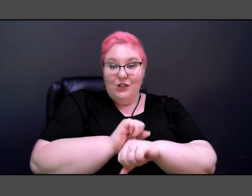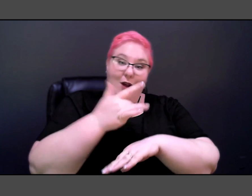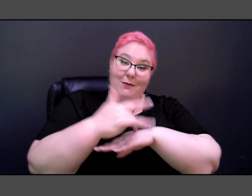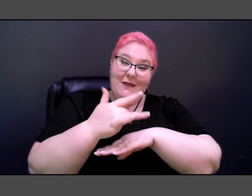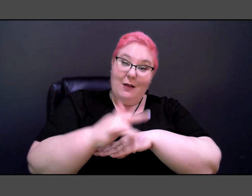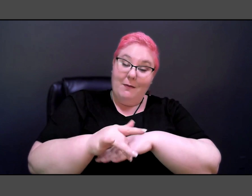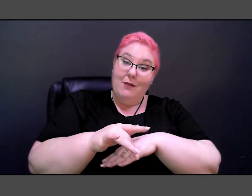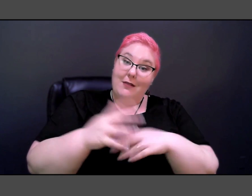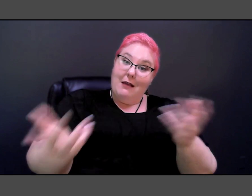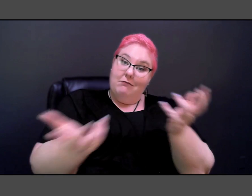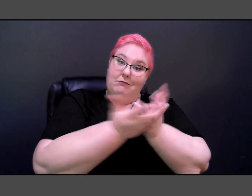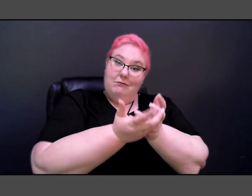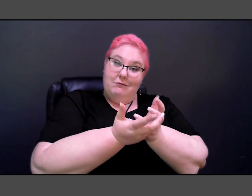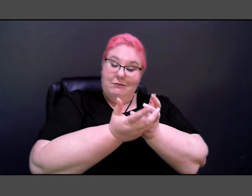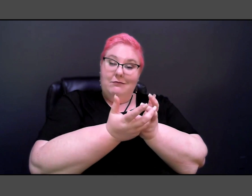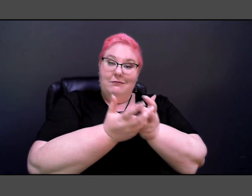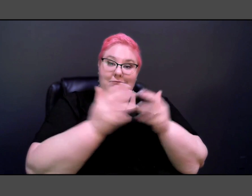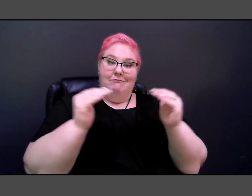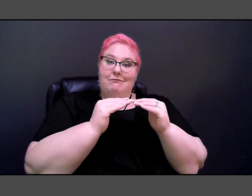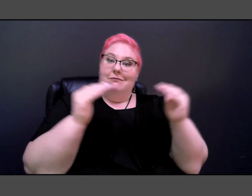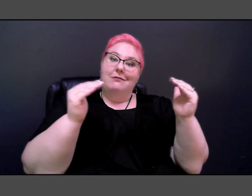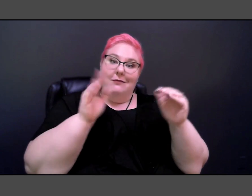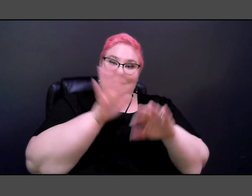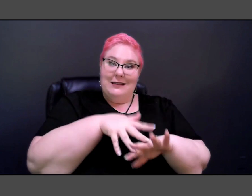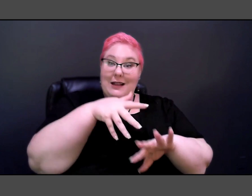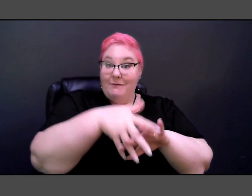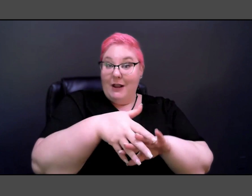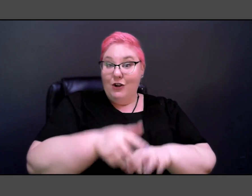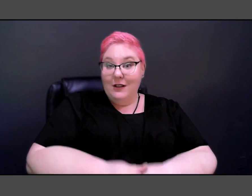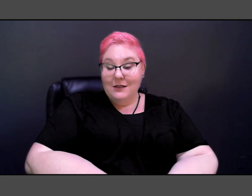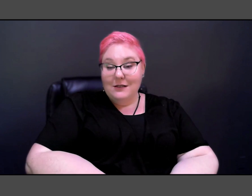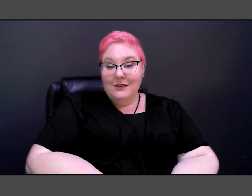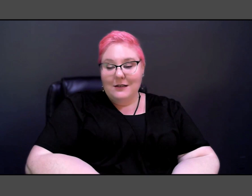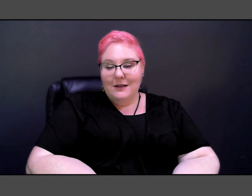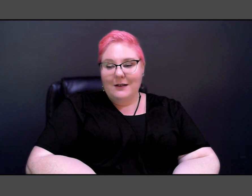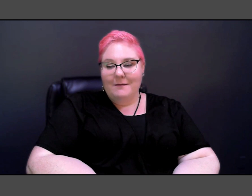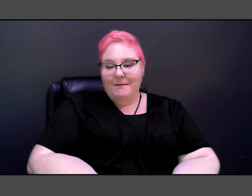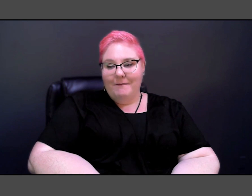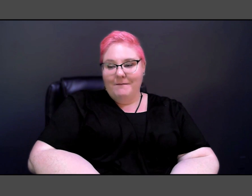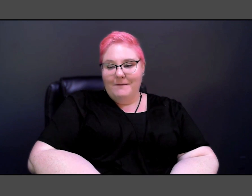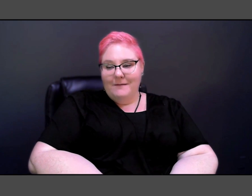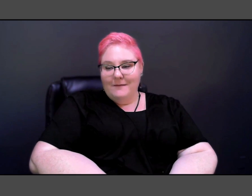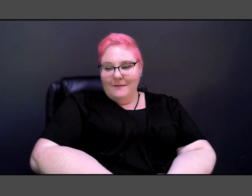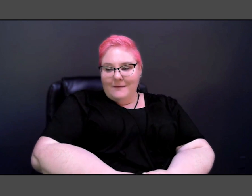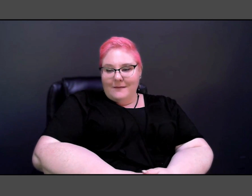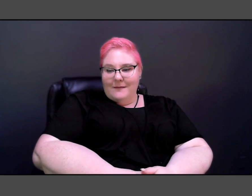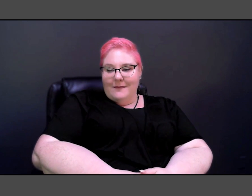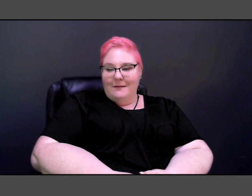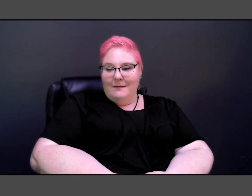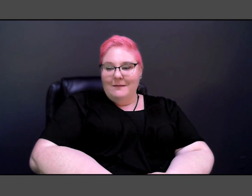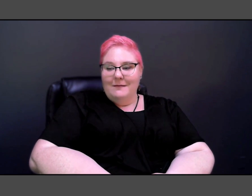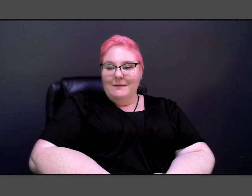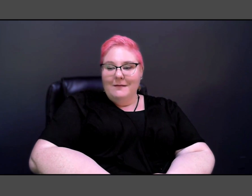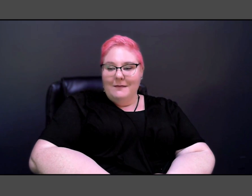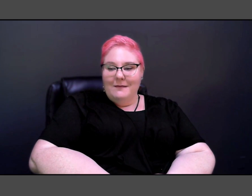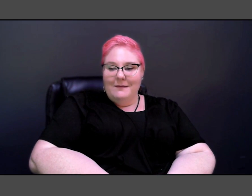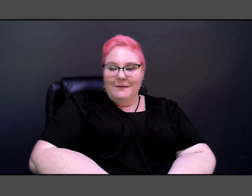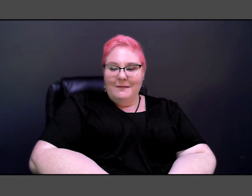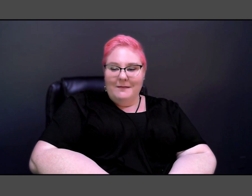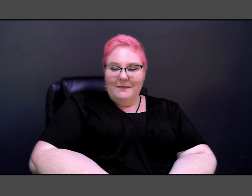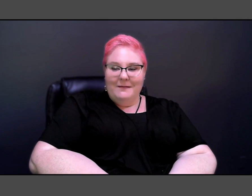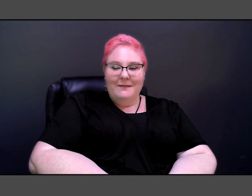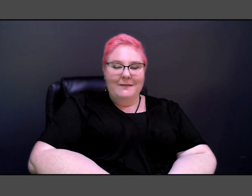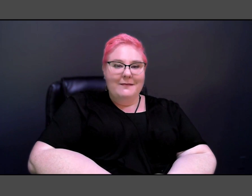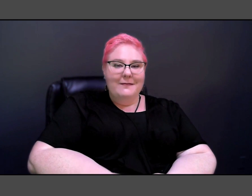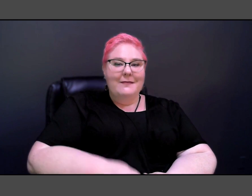Americans should have. And so if anything, if we've learned